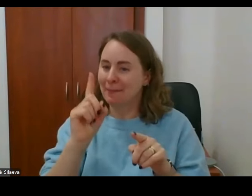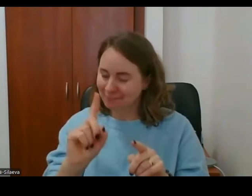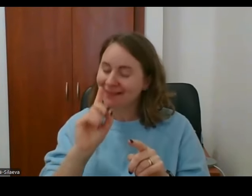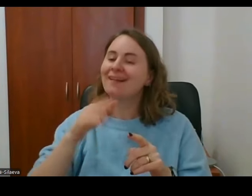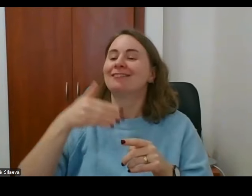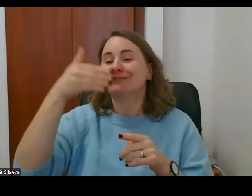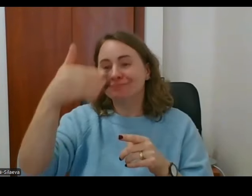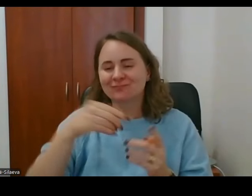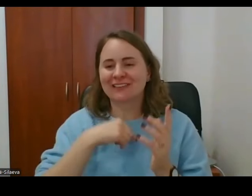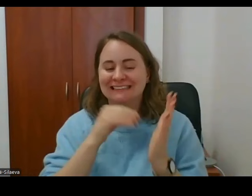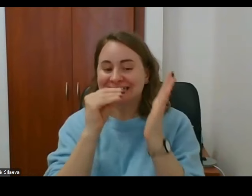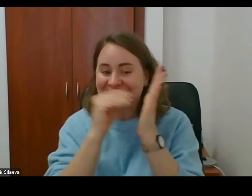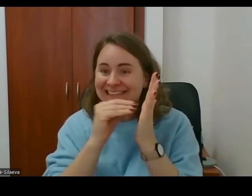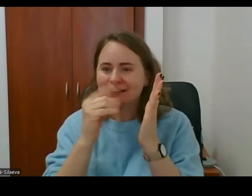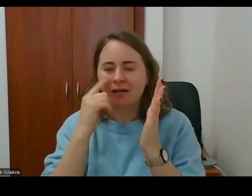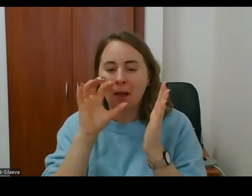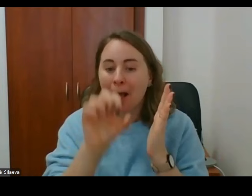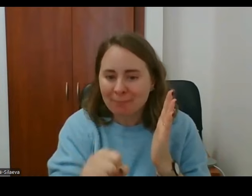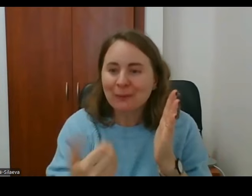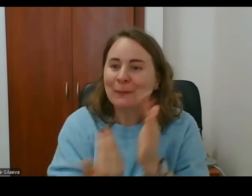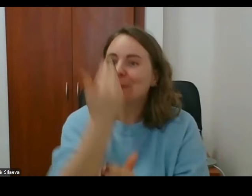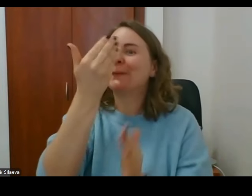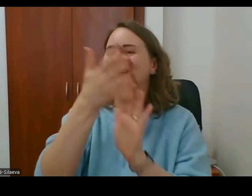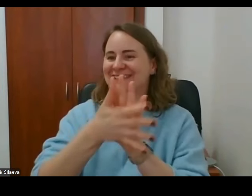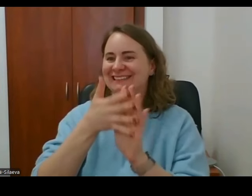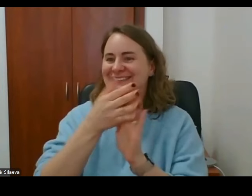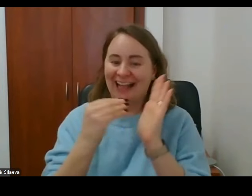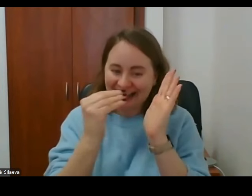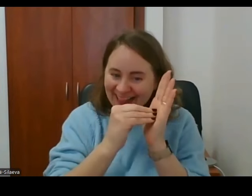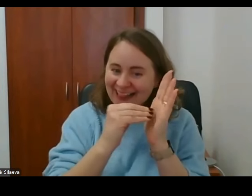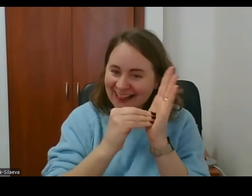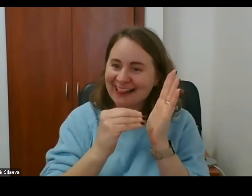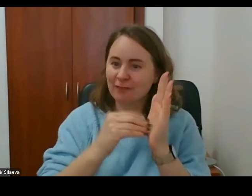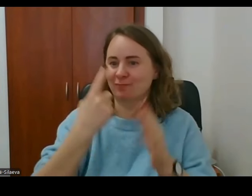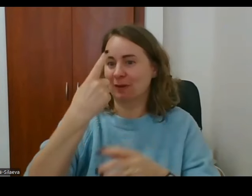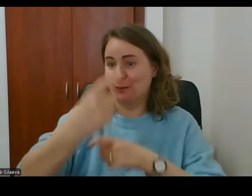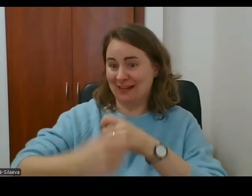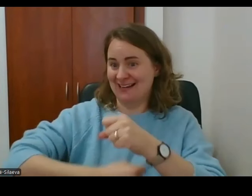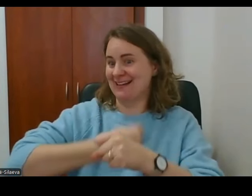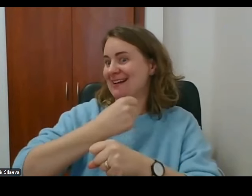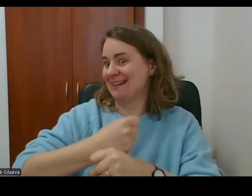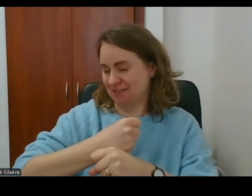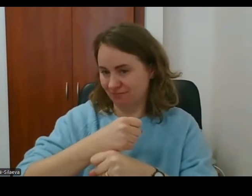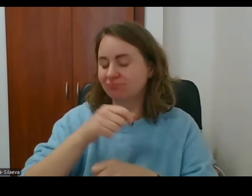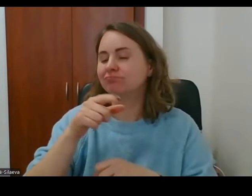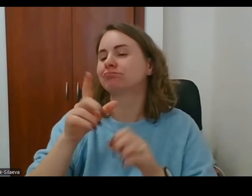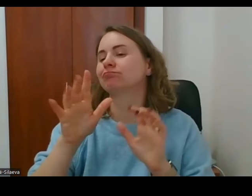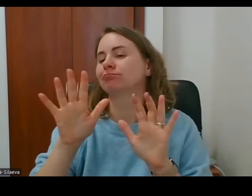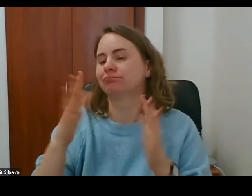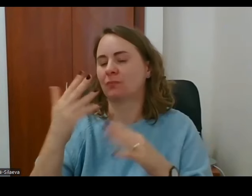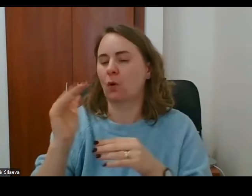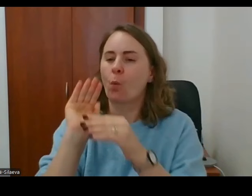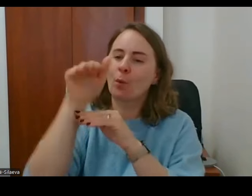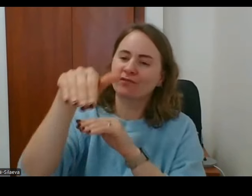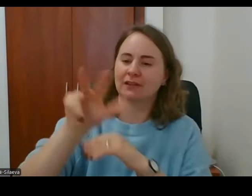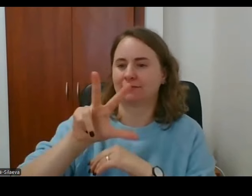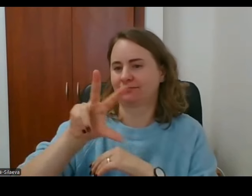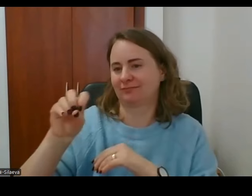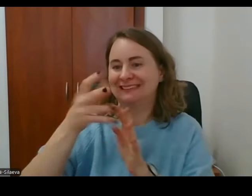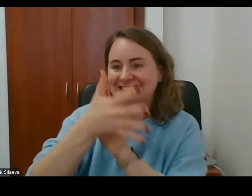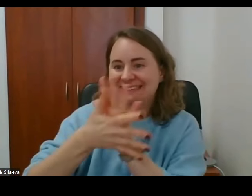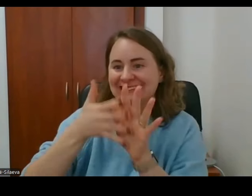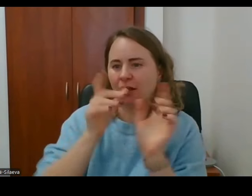at the age of 8 months, she showed me her first sign. And she was adding and adding more words. So by the